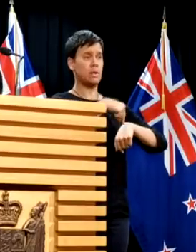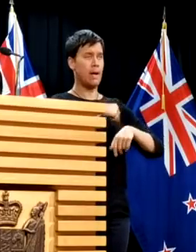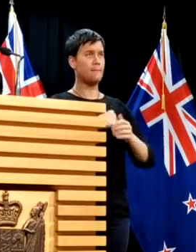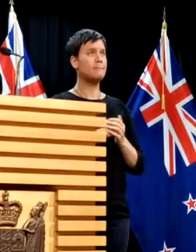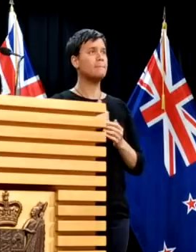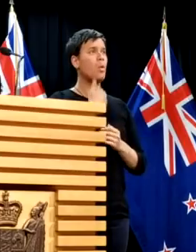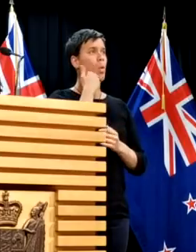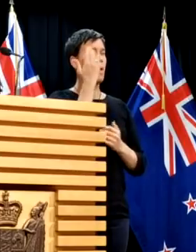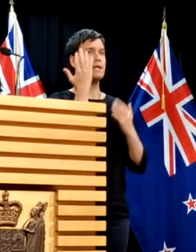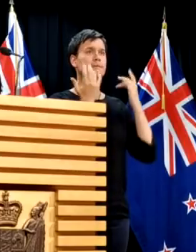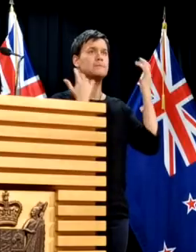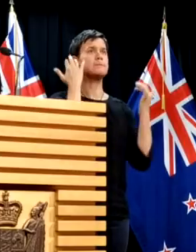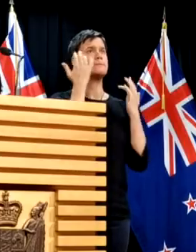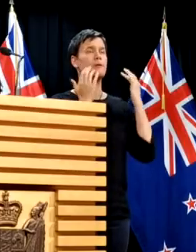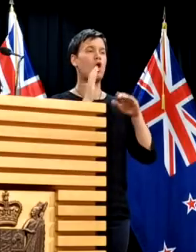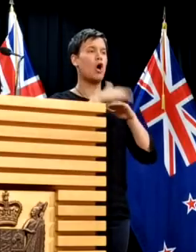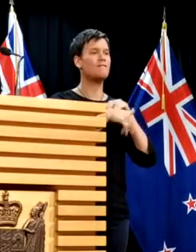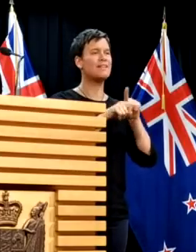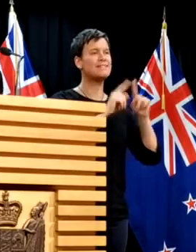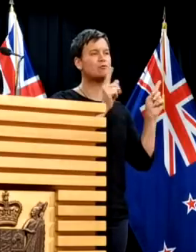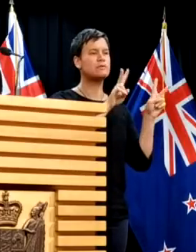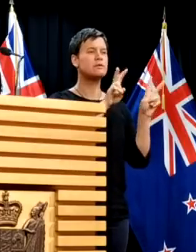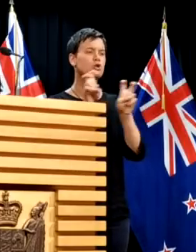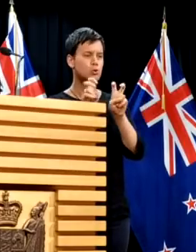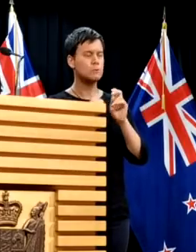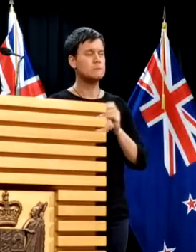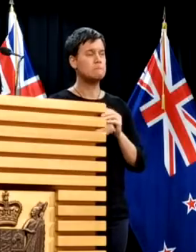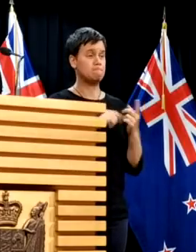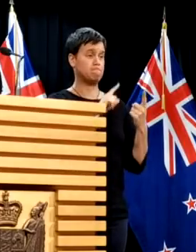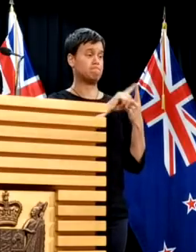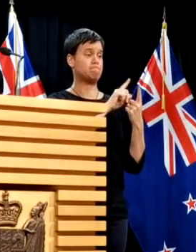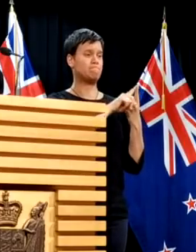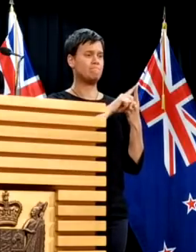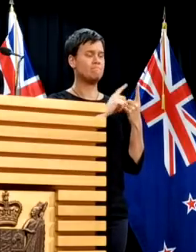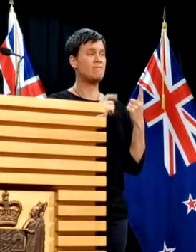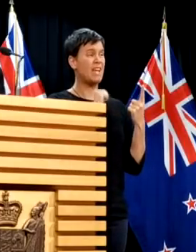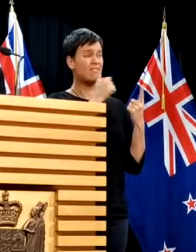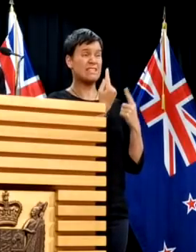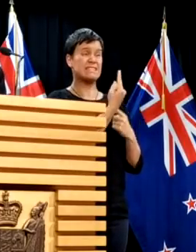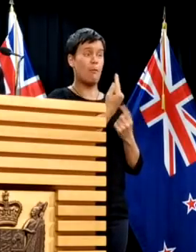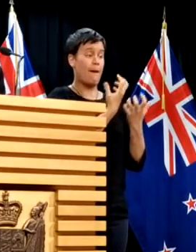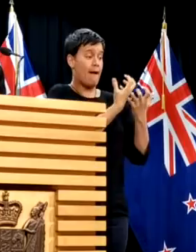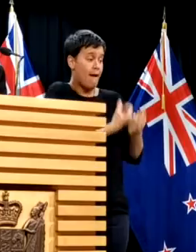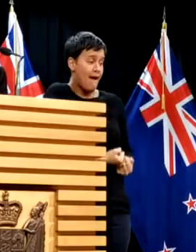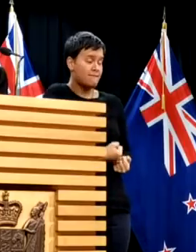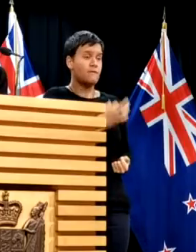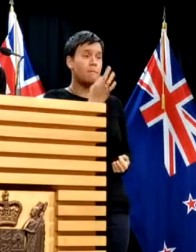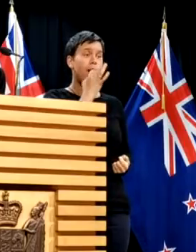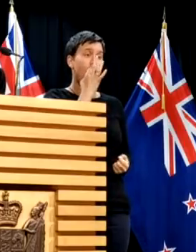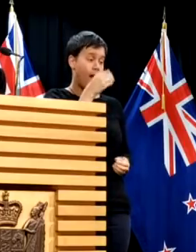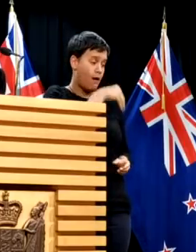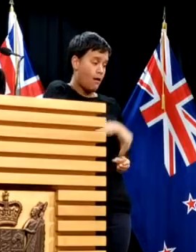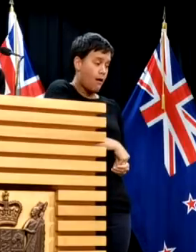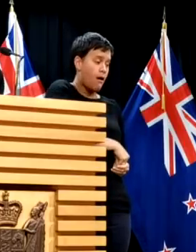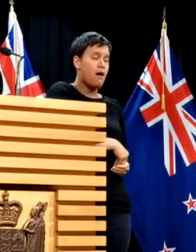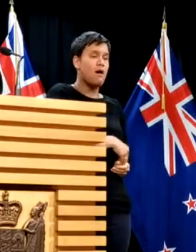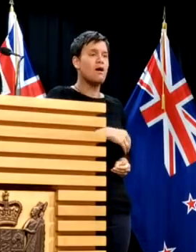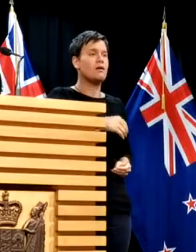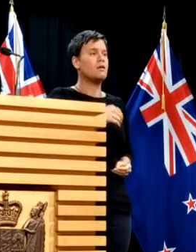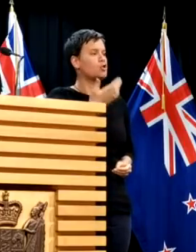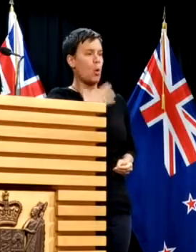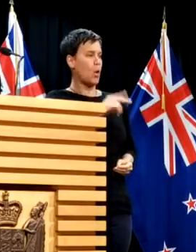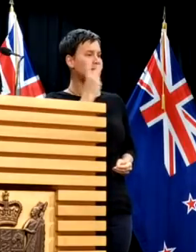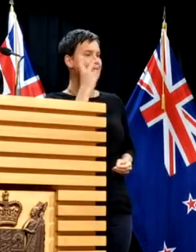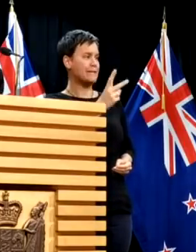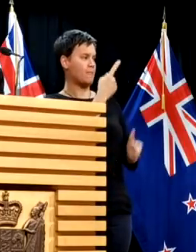is not wanting to see people imprisoned for personal possession, but at the same time, I've always had concerns about young people's